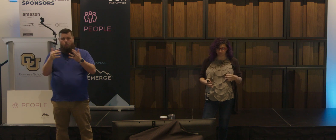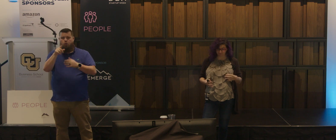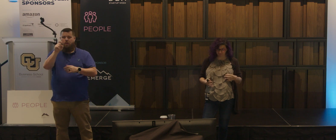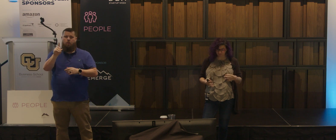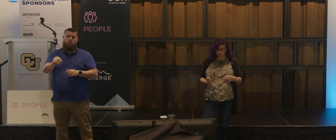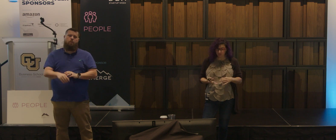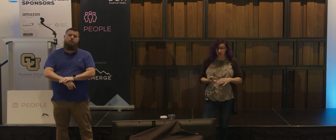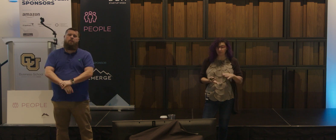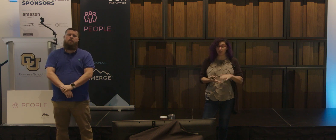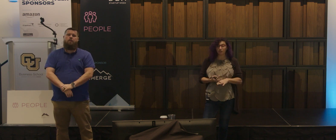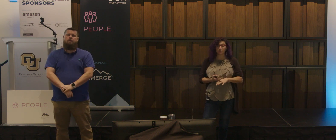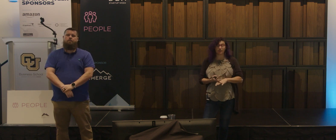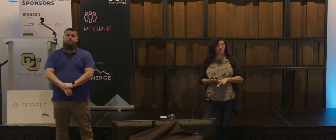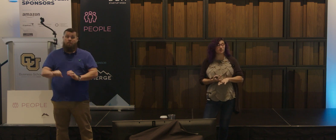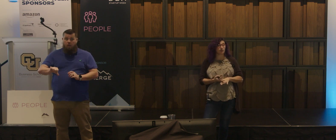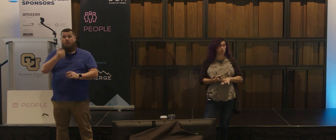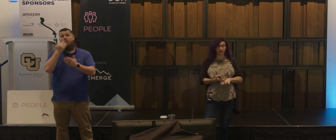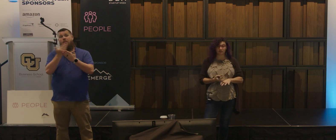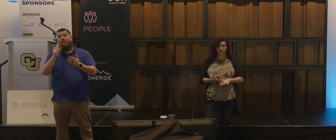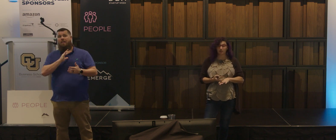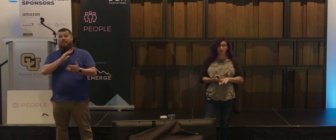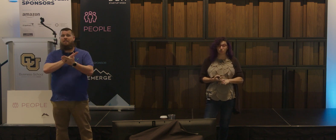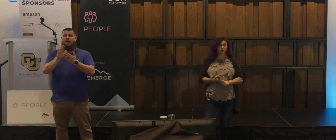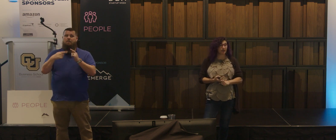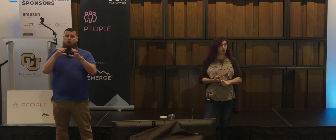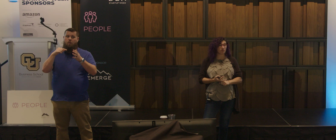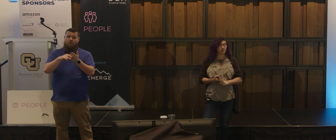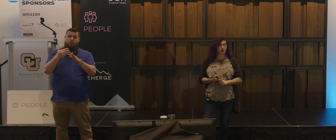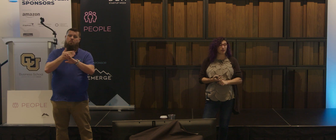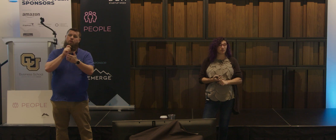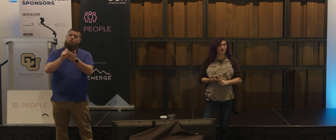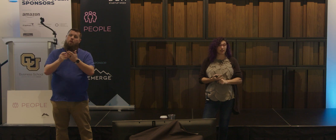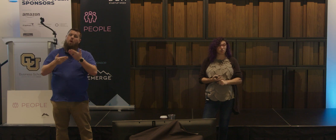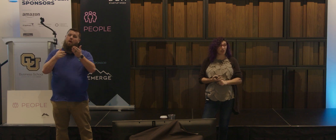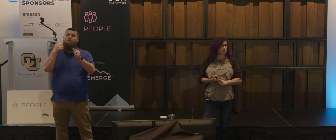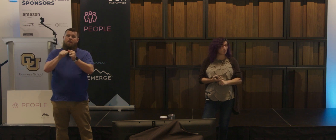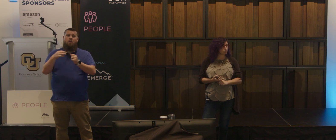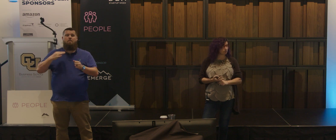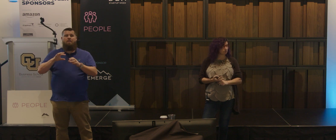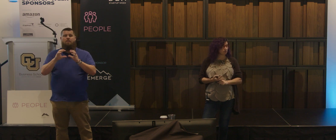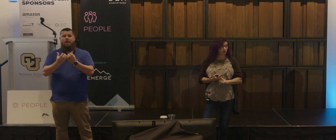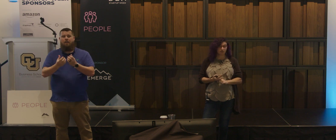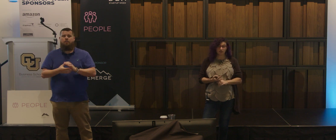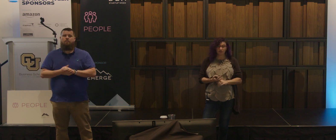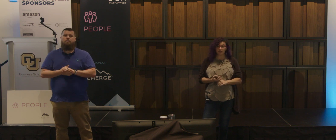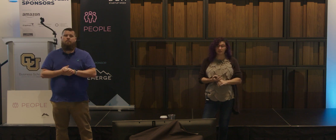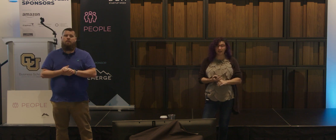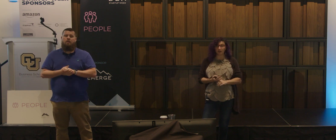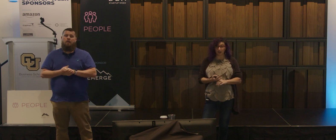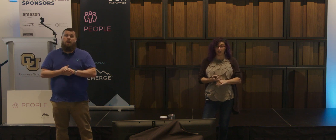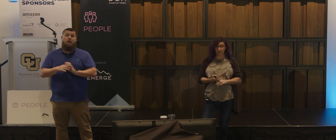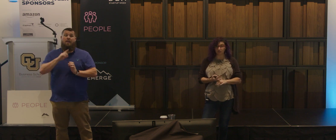to do. The other thing that's nice about doing this pre-written offer letter, benefits package, compensation stuff